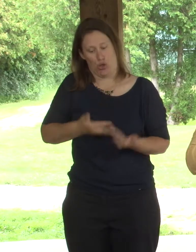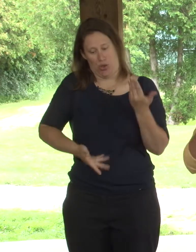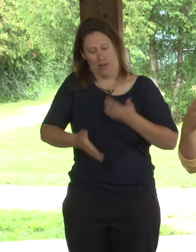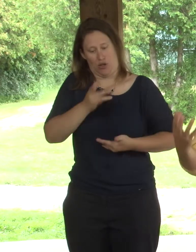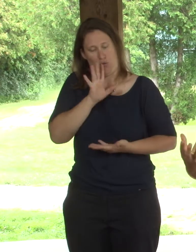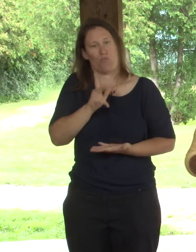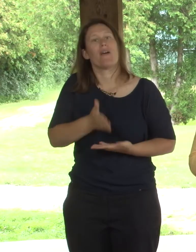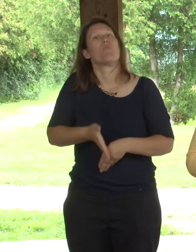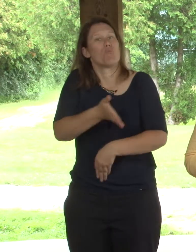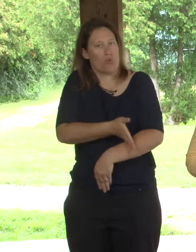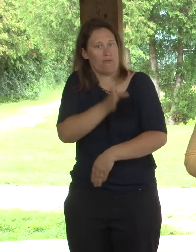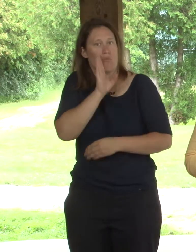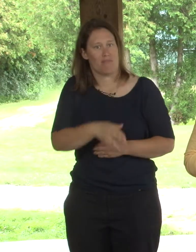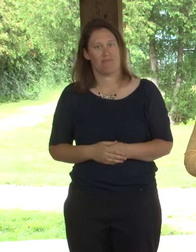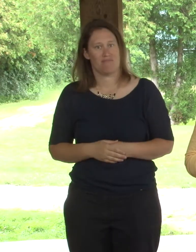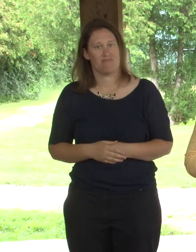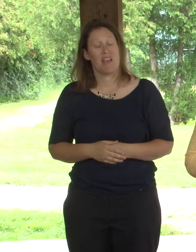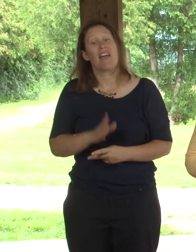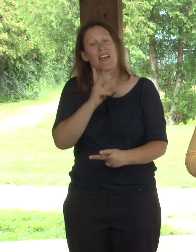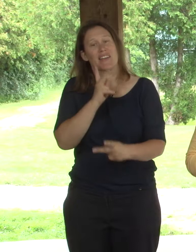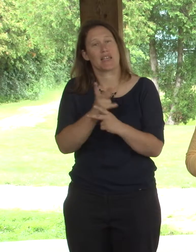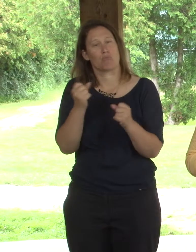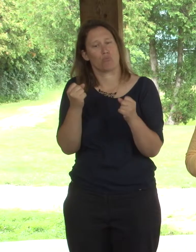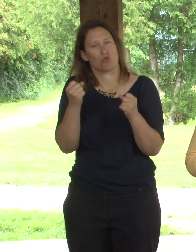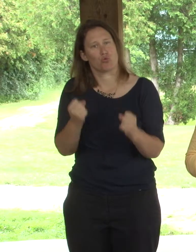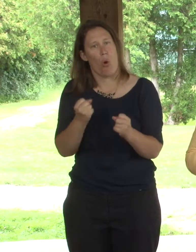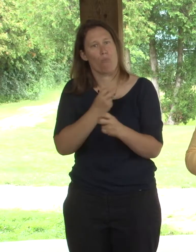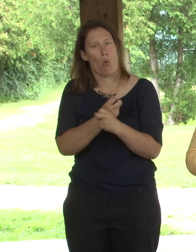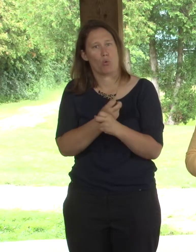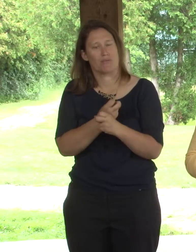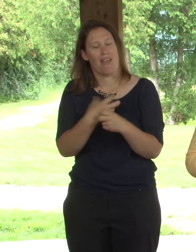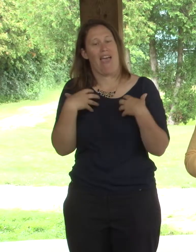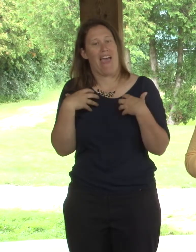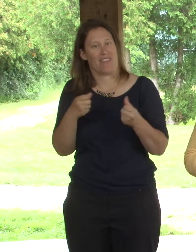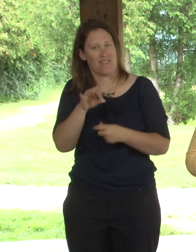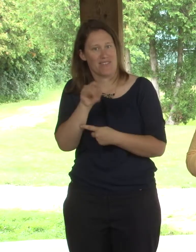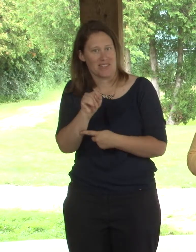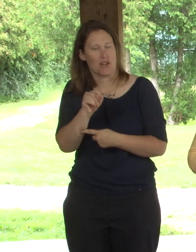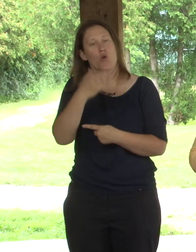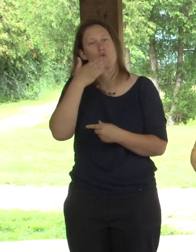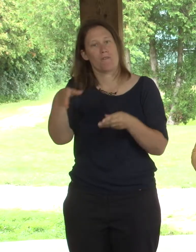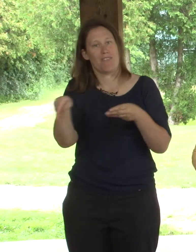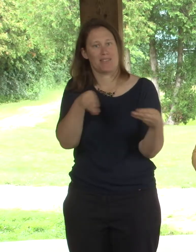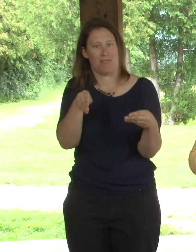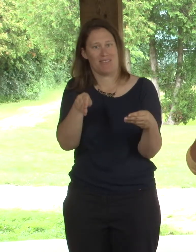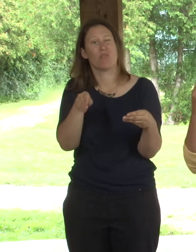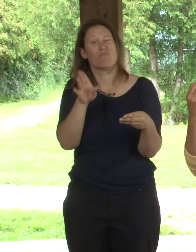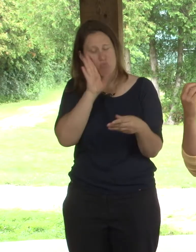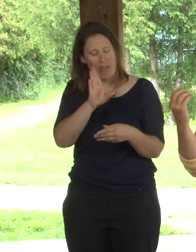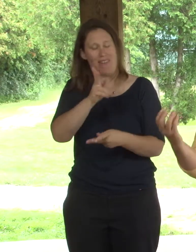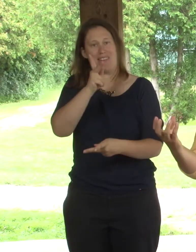feet, and flexibility that's going to keep us active. If we remember, good foot